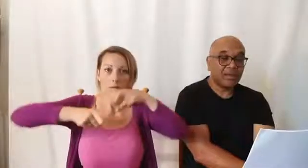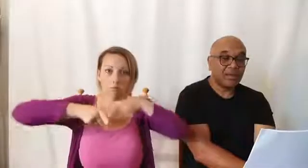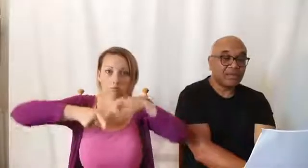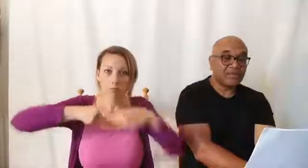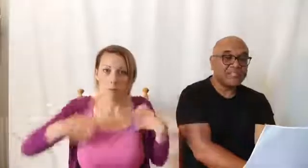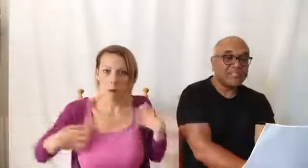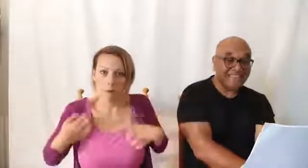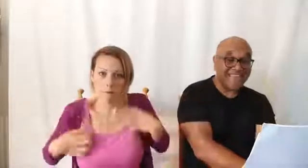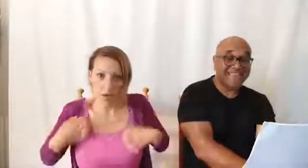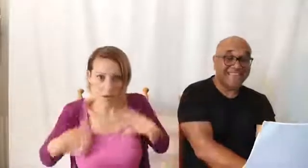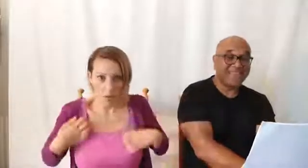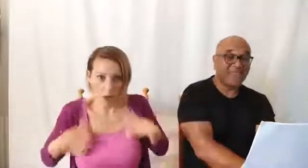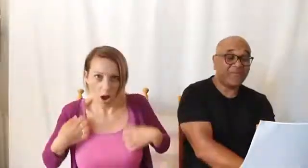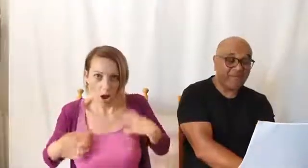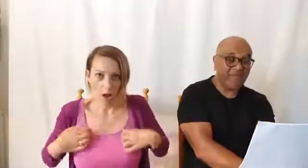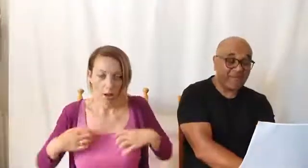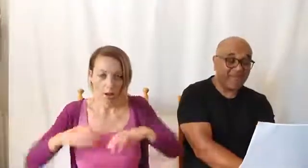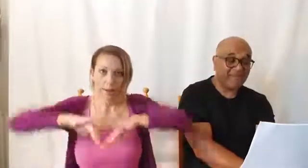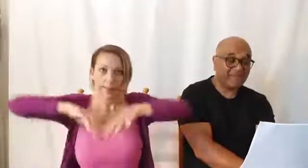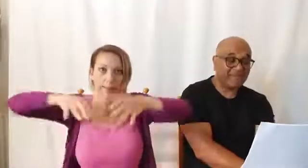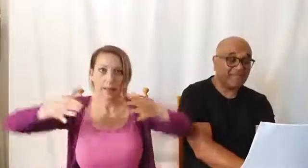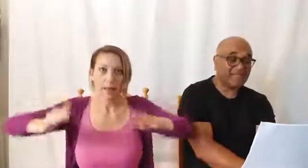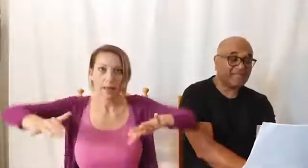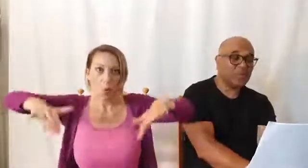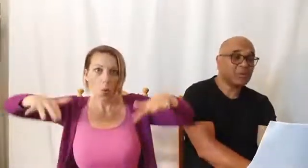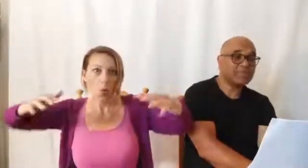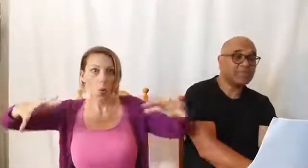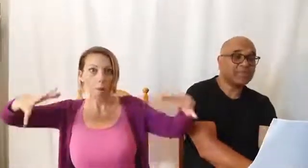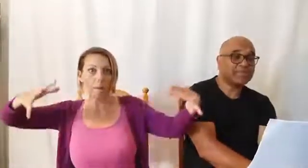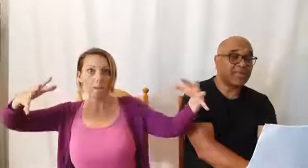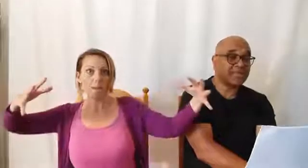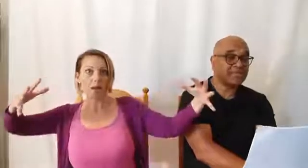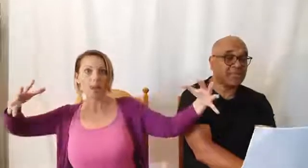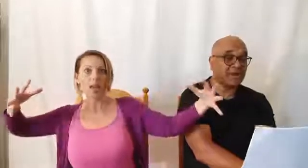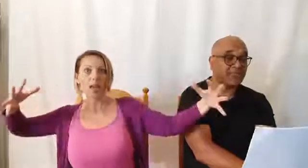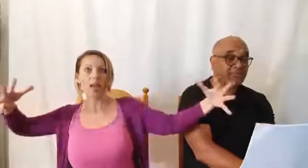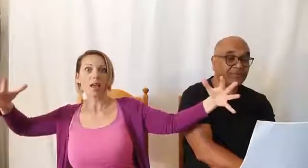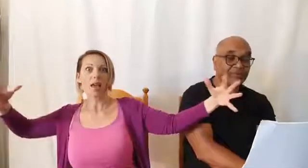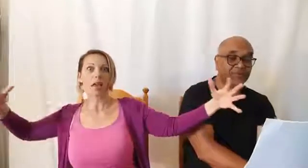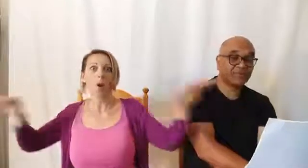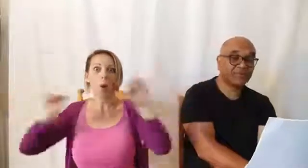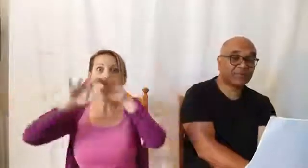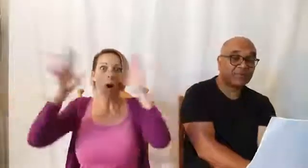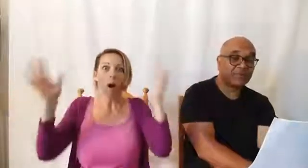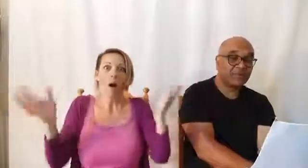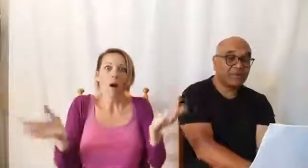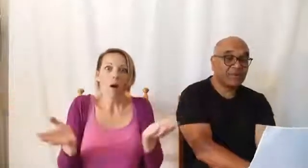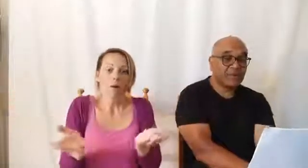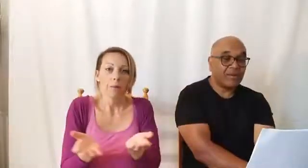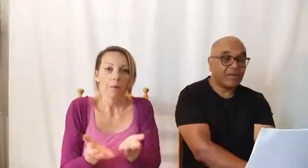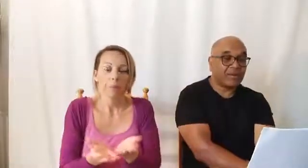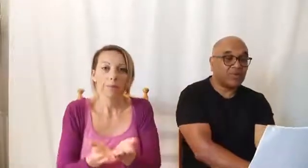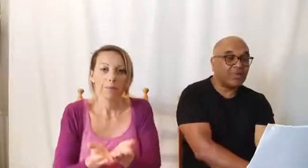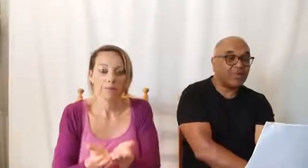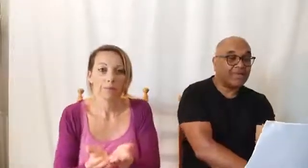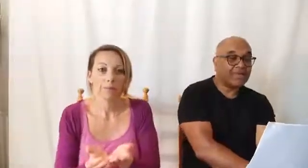The sea is very big, and its waters spread to the ends of the earth. But the story begins